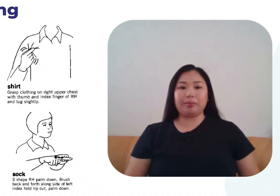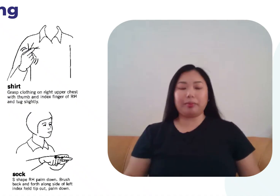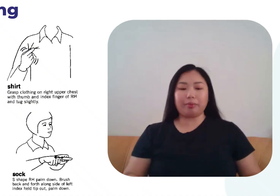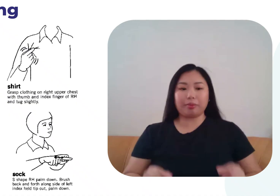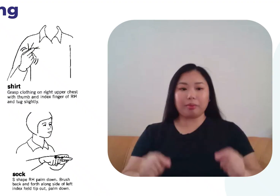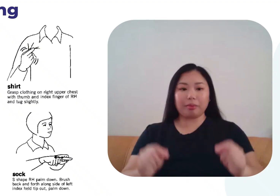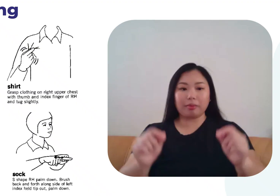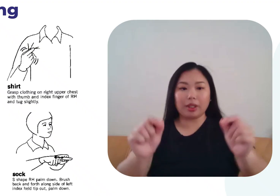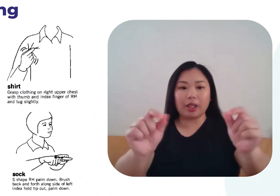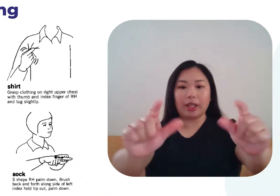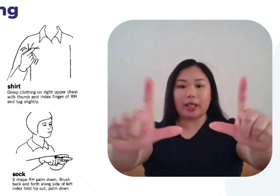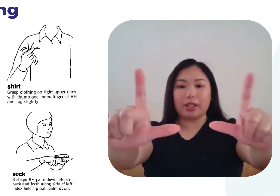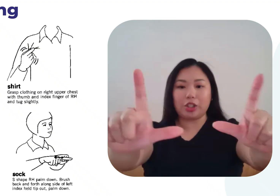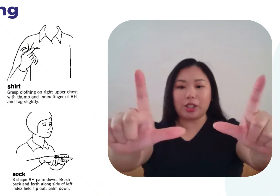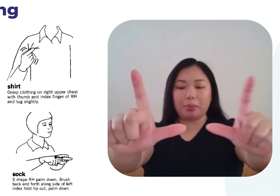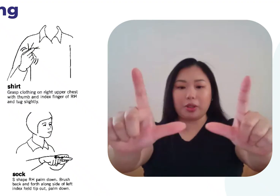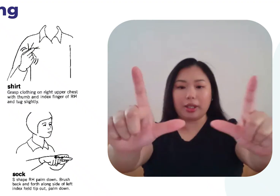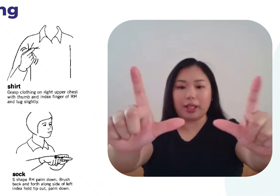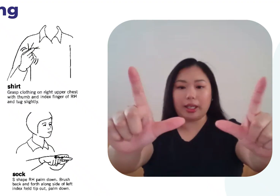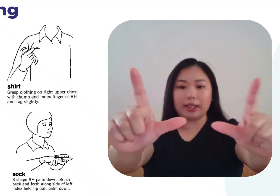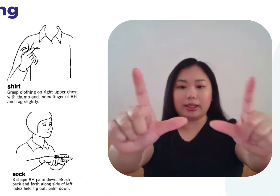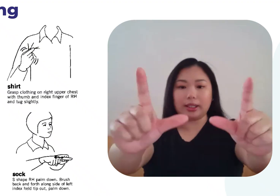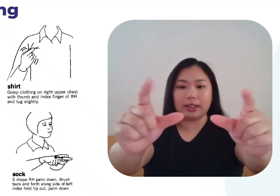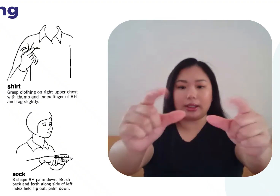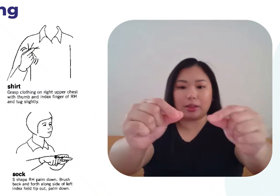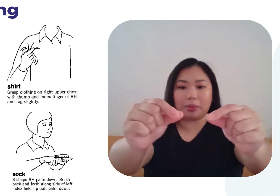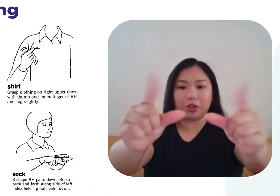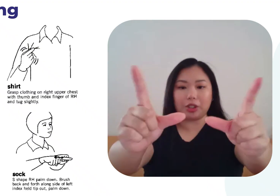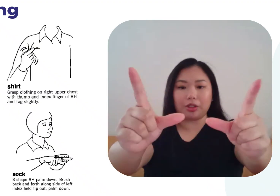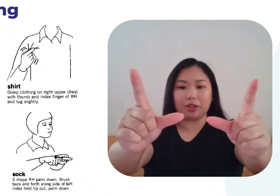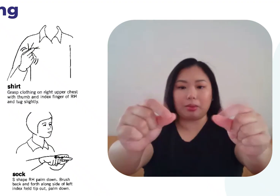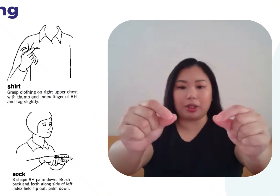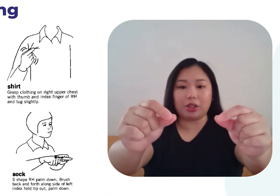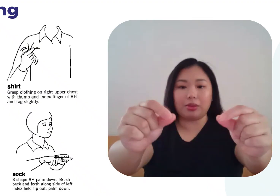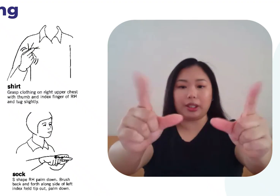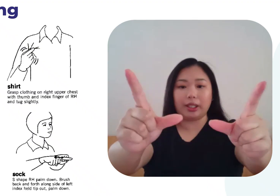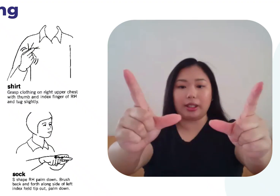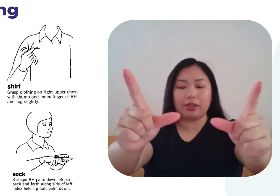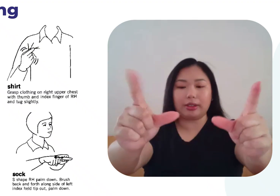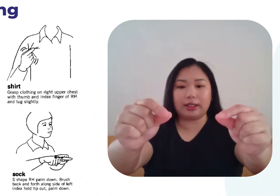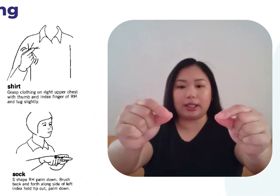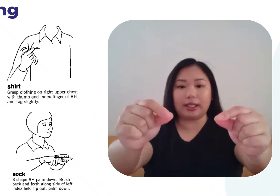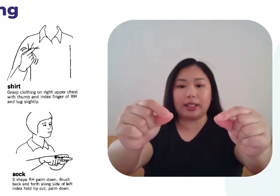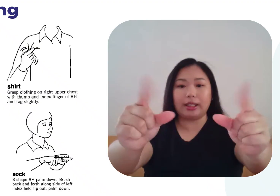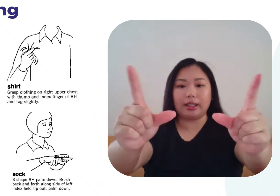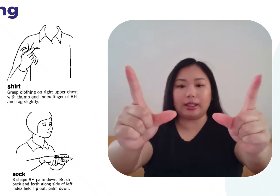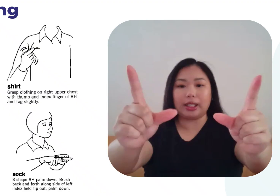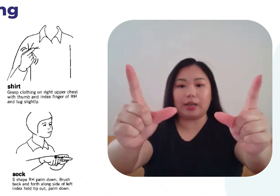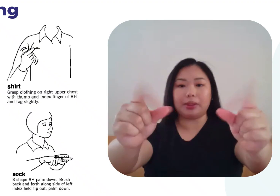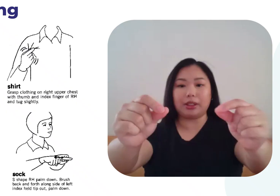Diaper. L shape both hands, and this is the motion you're going to be doing. It looks